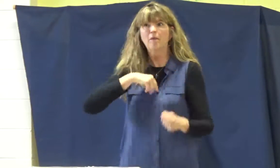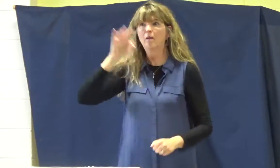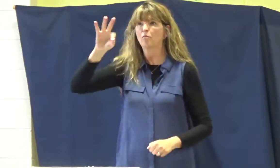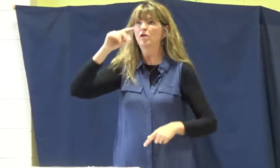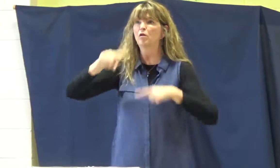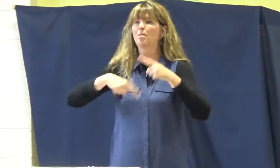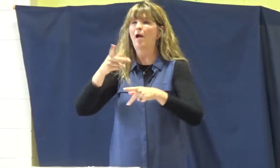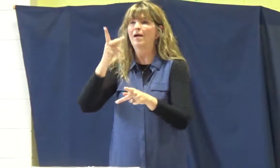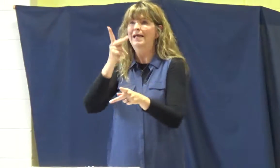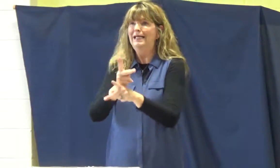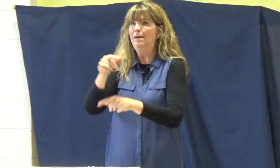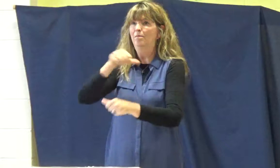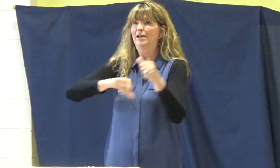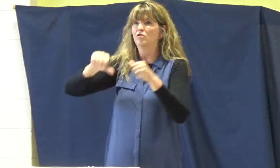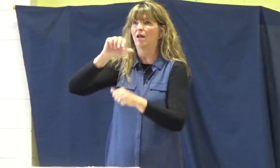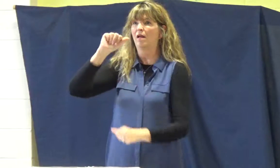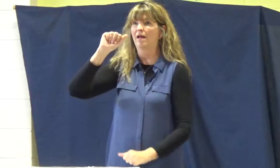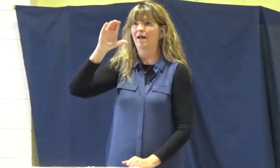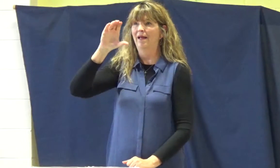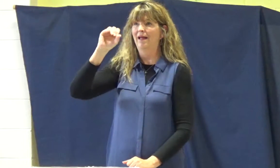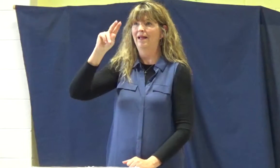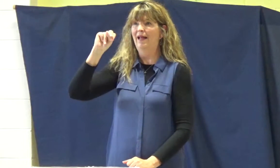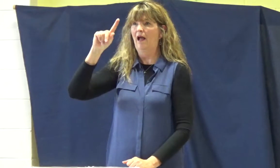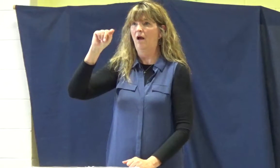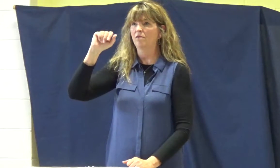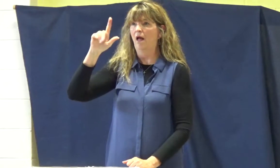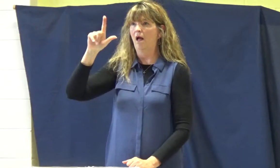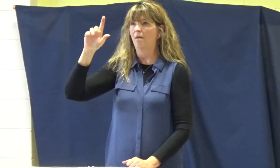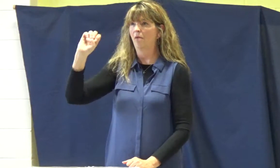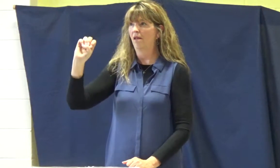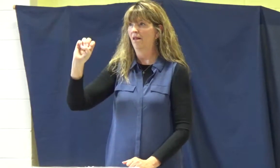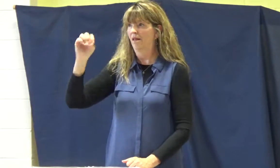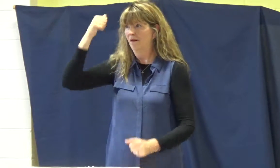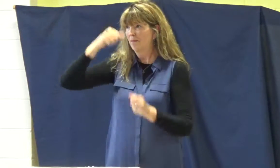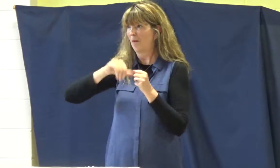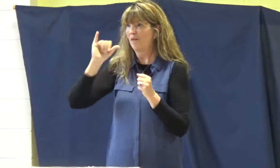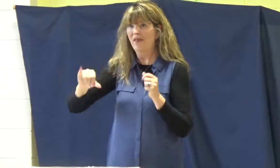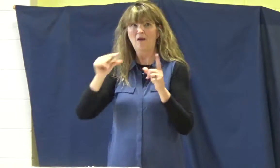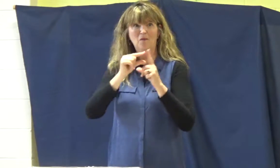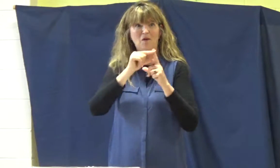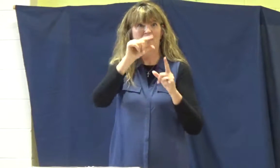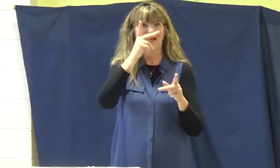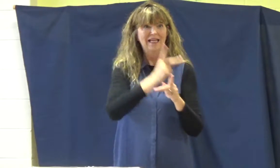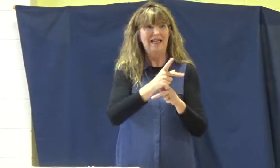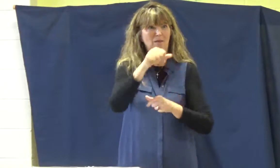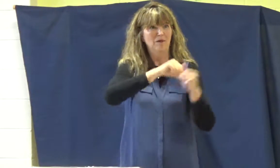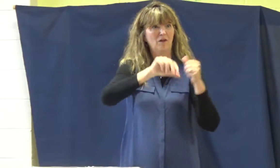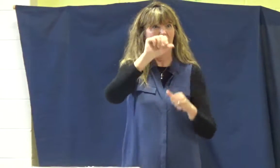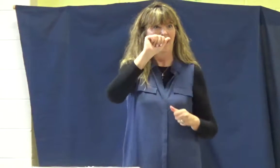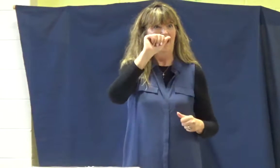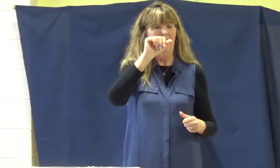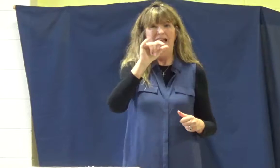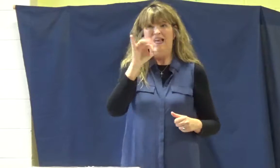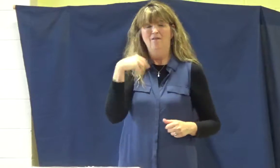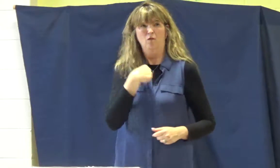helps one another. Remember, I talked about, preached before about keeping each other